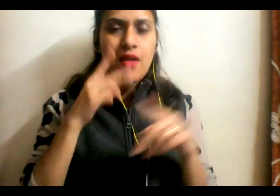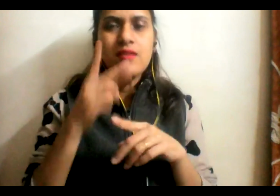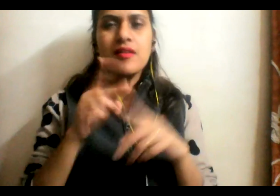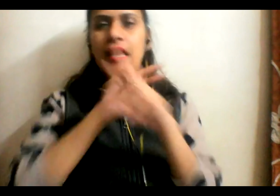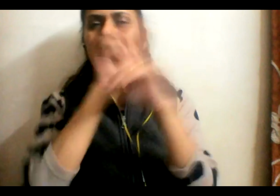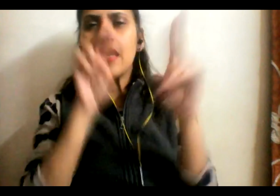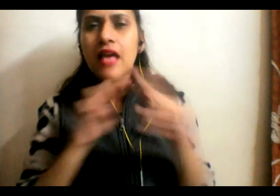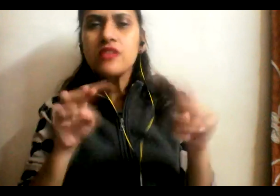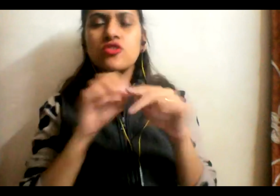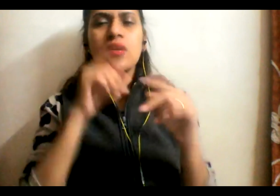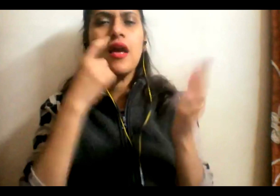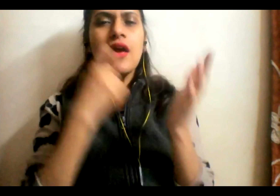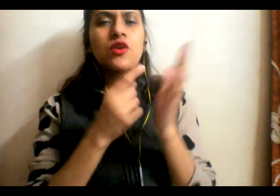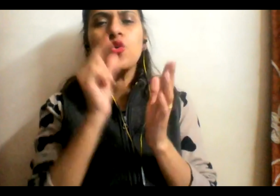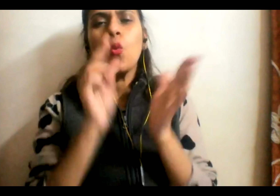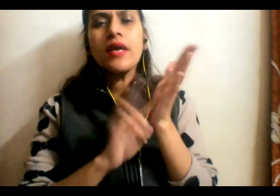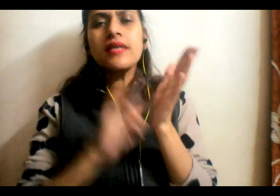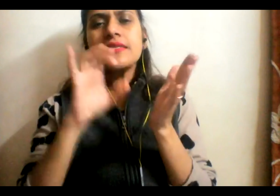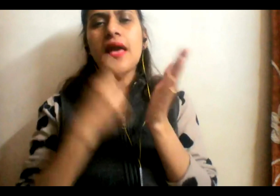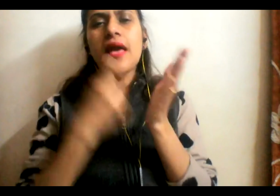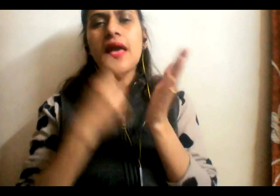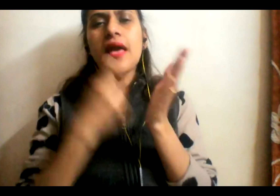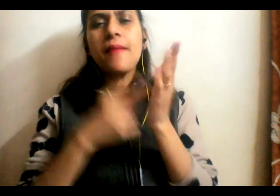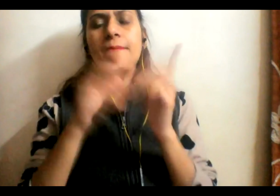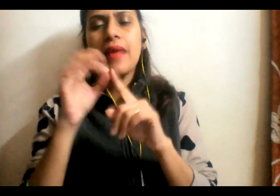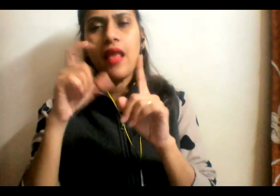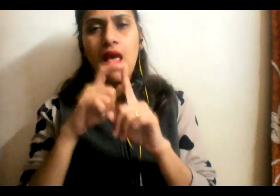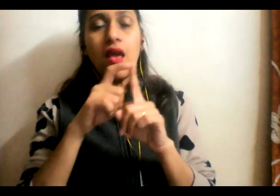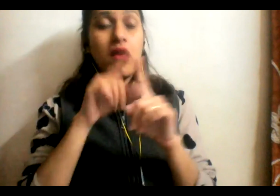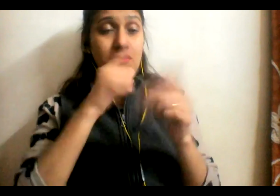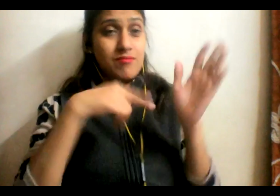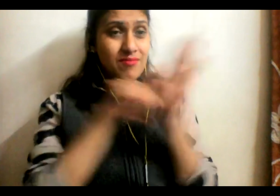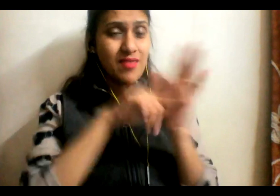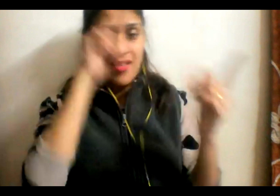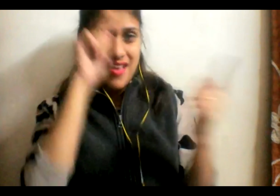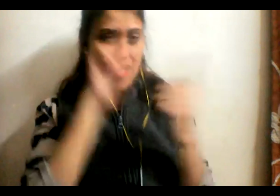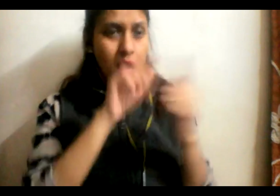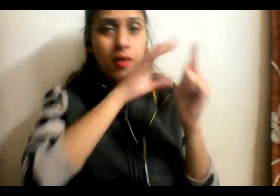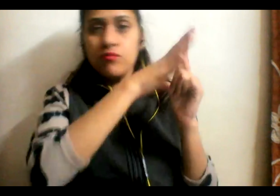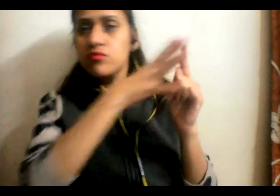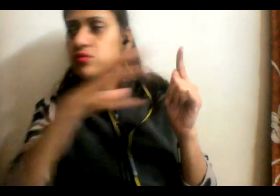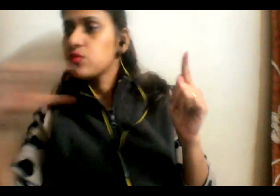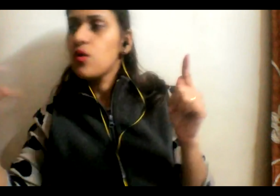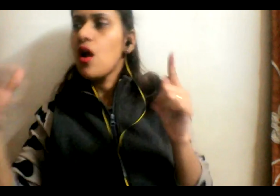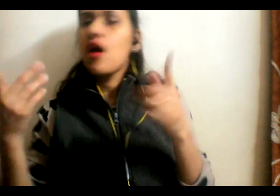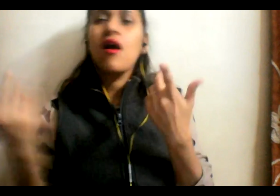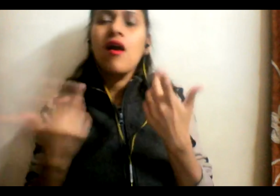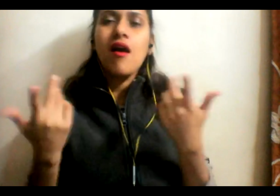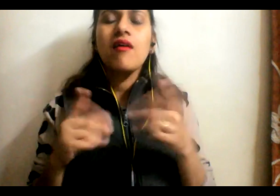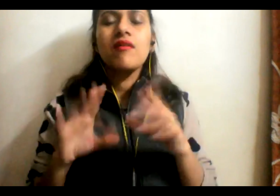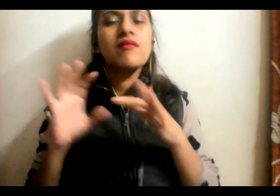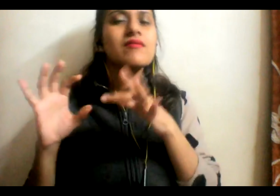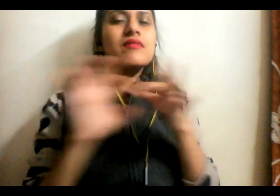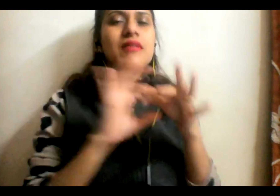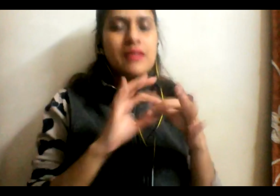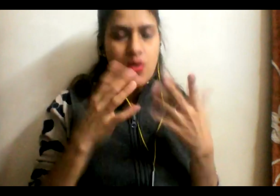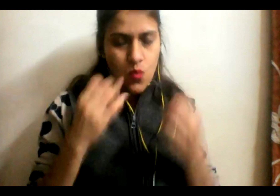they impact the country and how they impact in various areas. So my intention was that, but anyway, I know issues come back